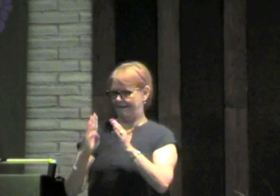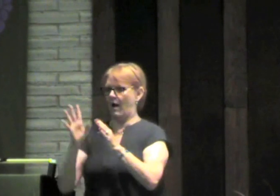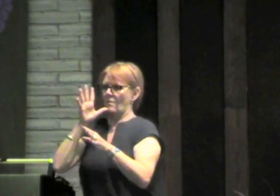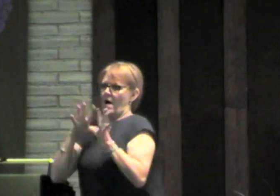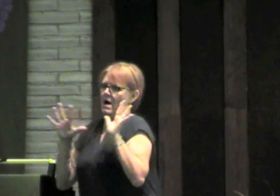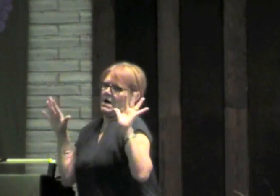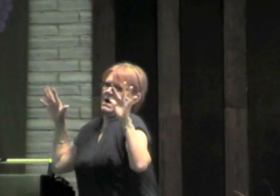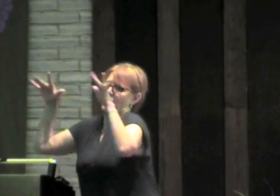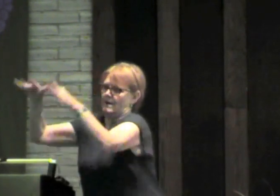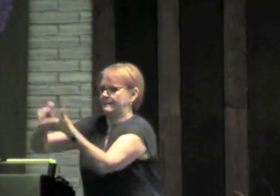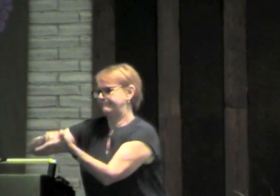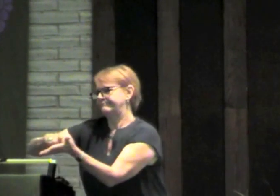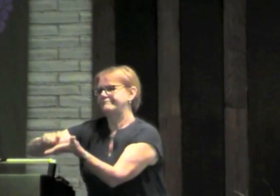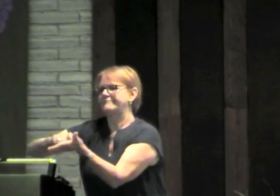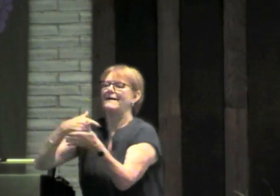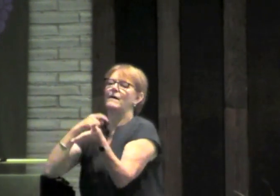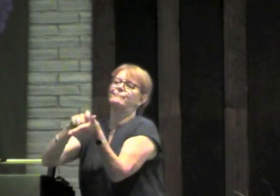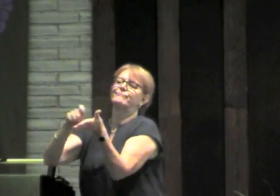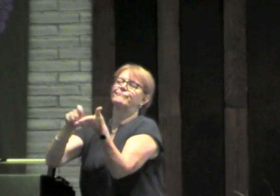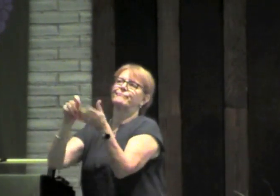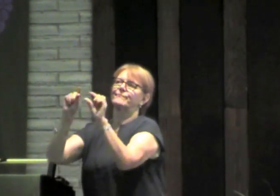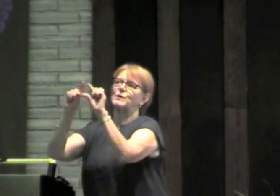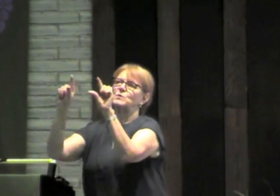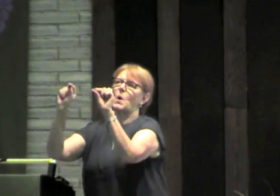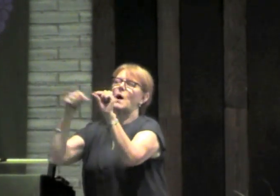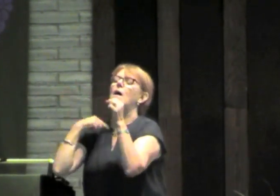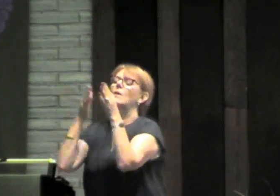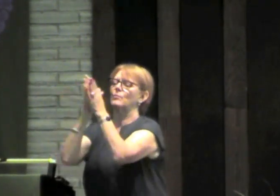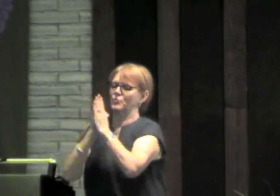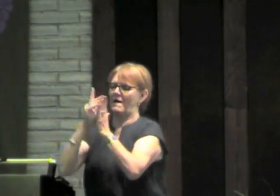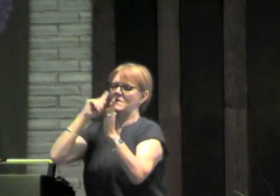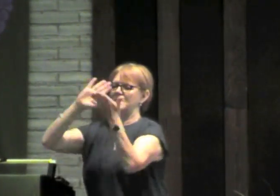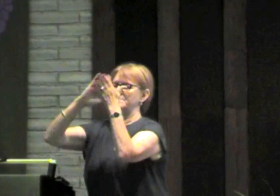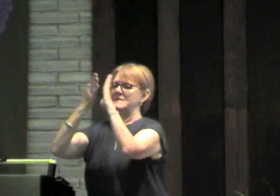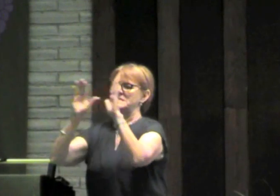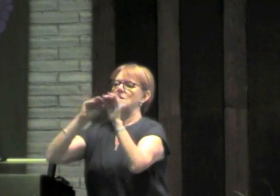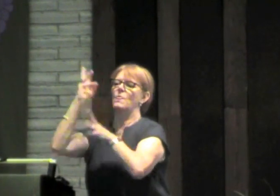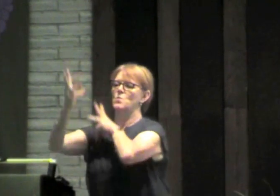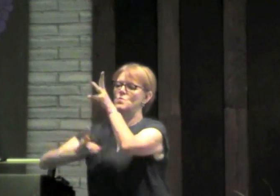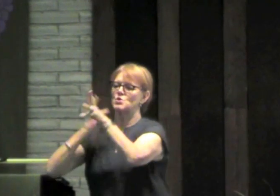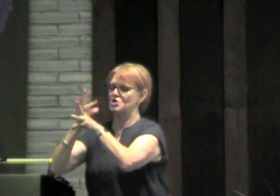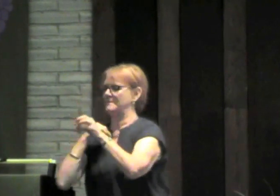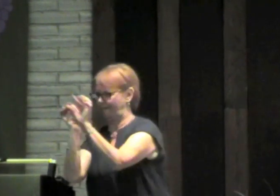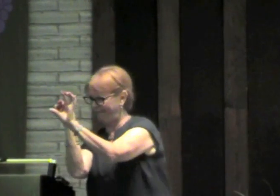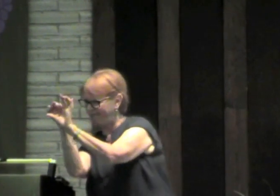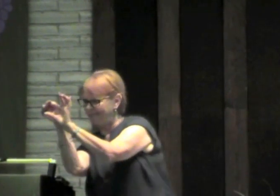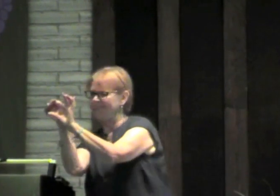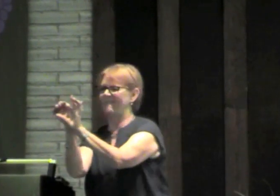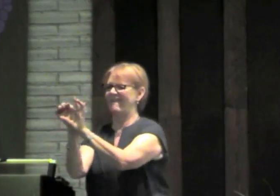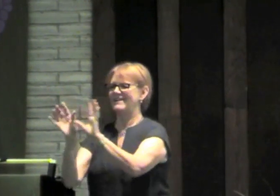to worship there, and the women all went to another place where they would write little prayer slips, praying for the peace of the world,